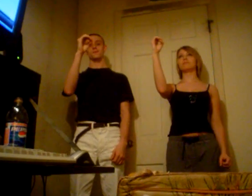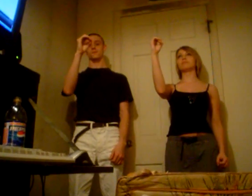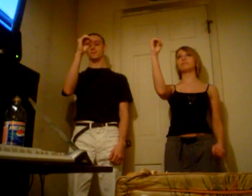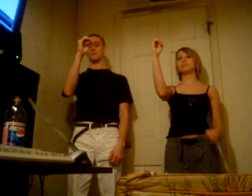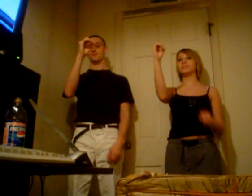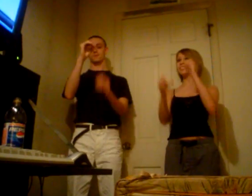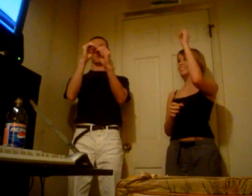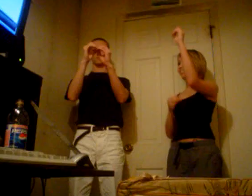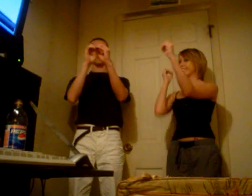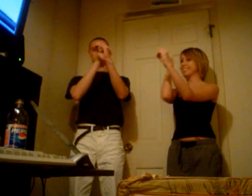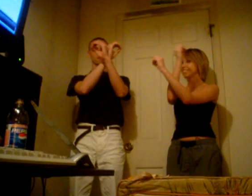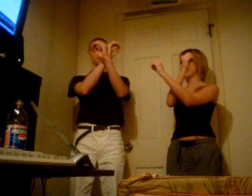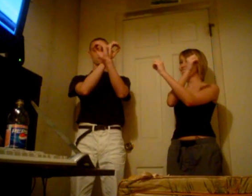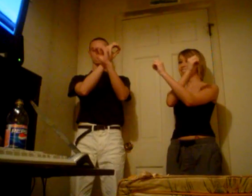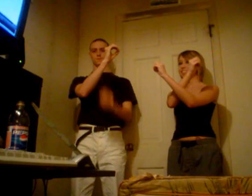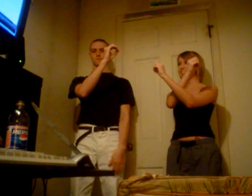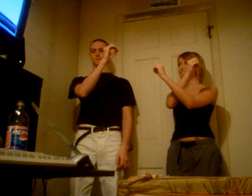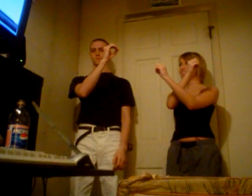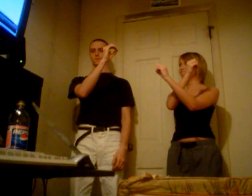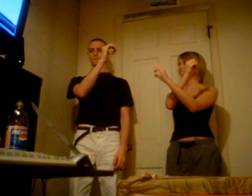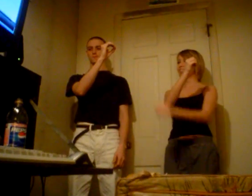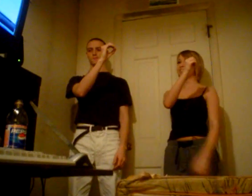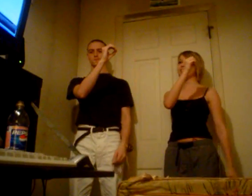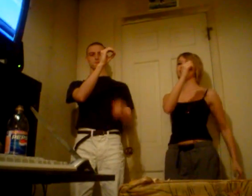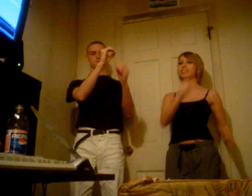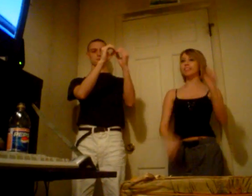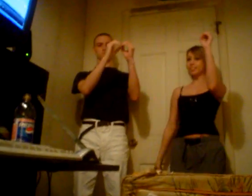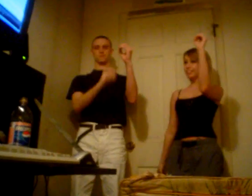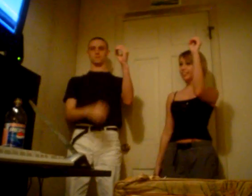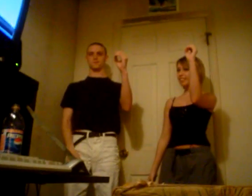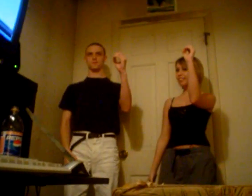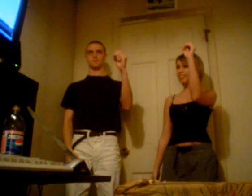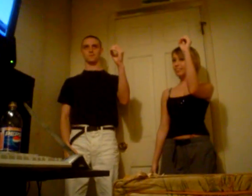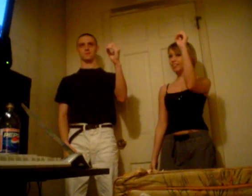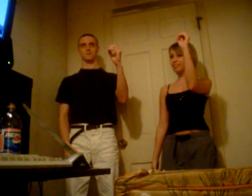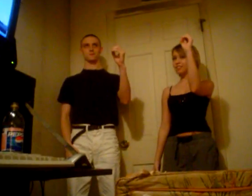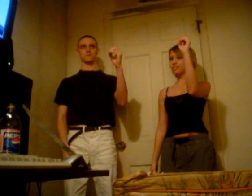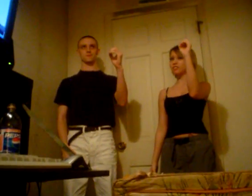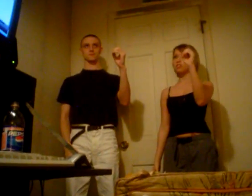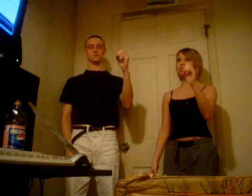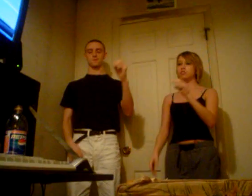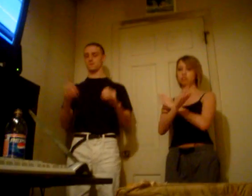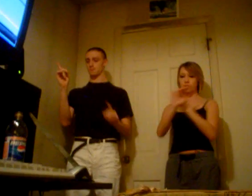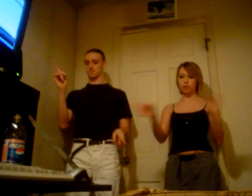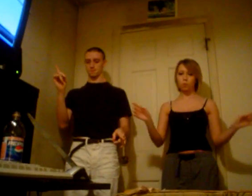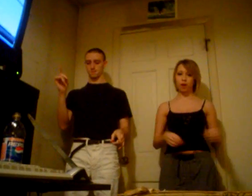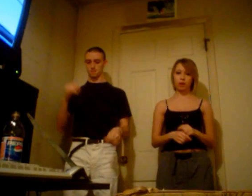Ooh Ooh Ooh Ooh Ooh There's nothing where